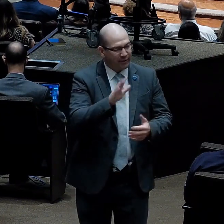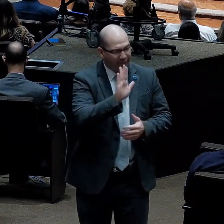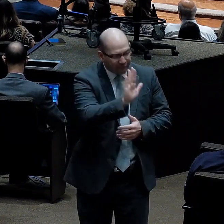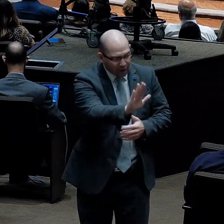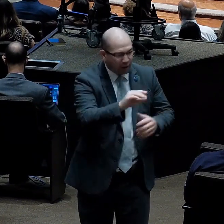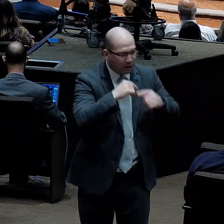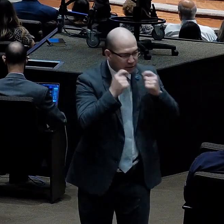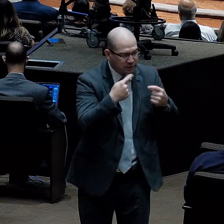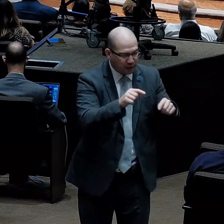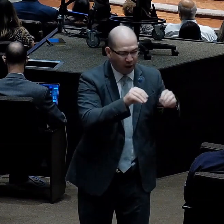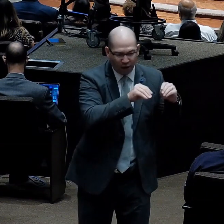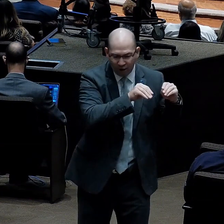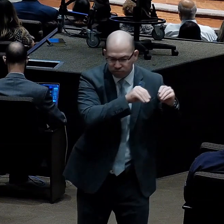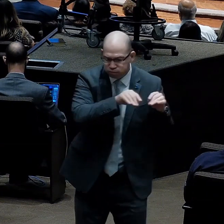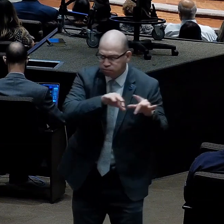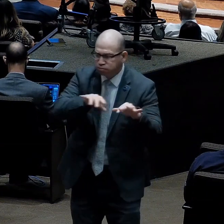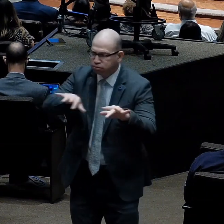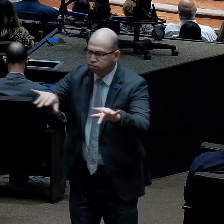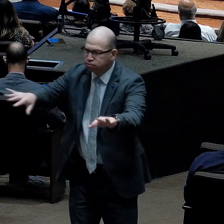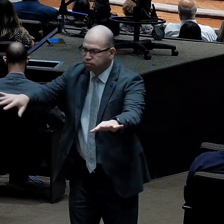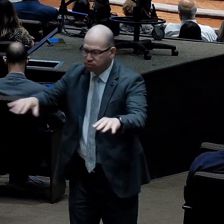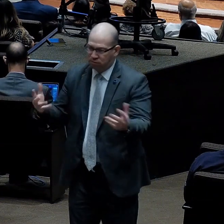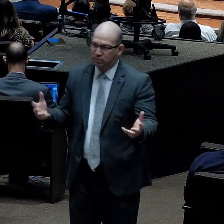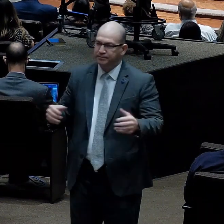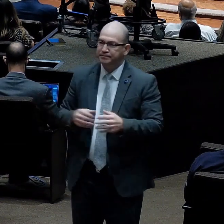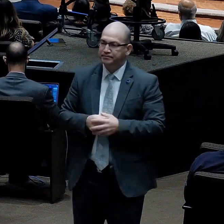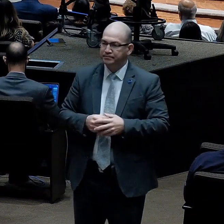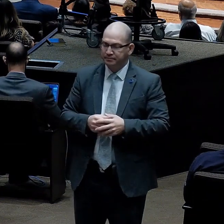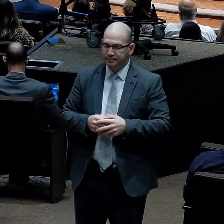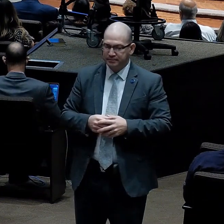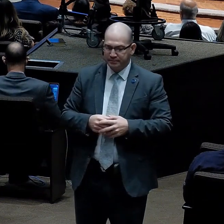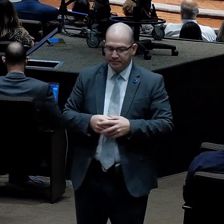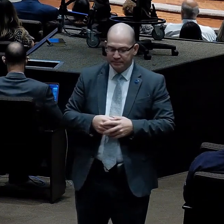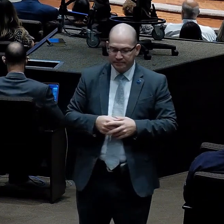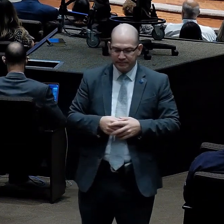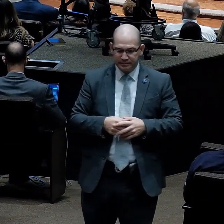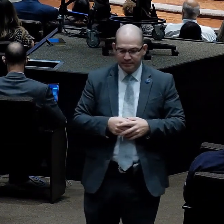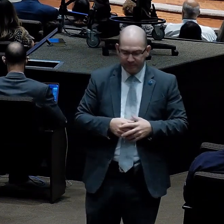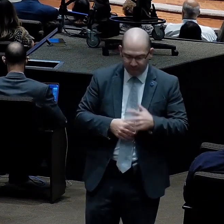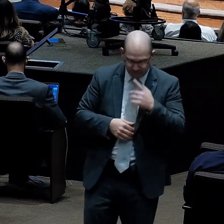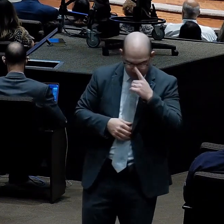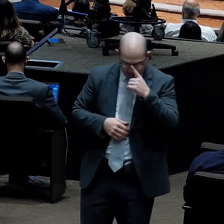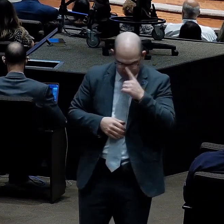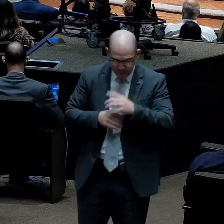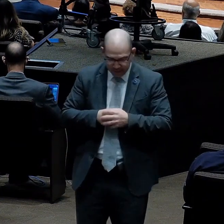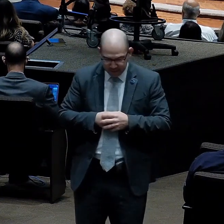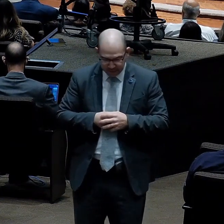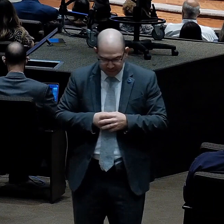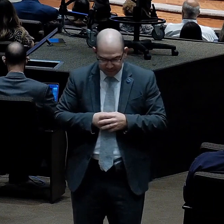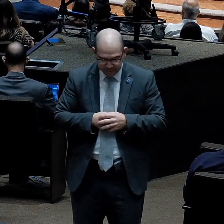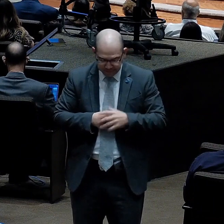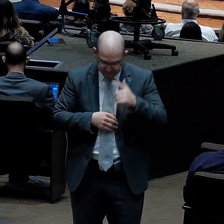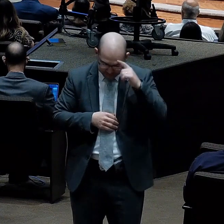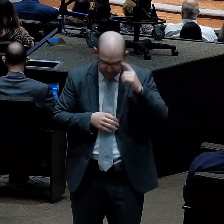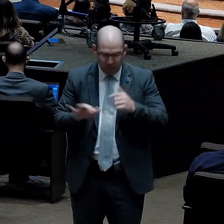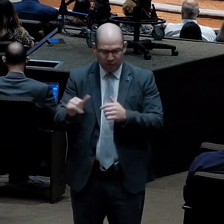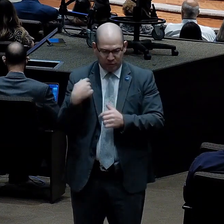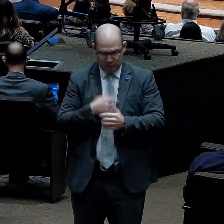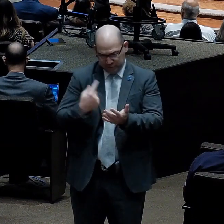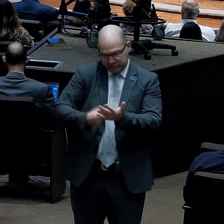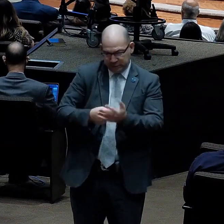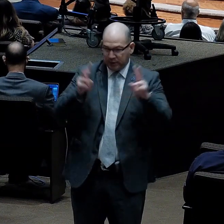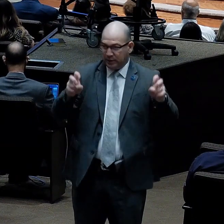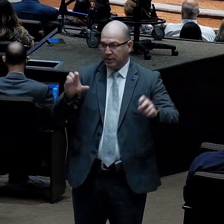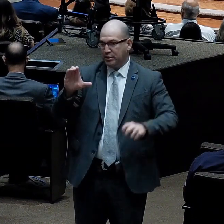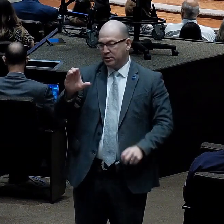in many, many cases. And so we saw the secularized social justice. We saw the critical race theory that just